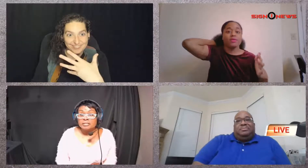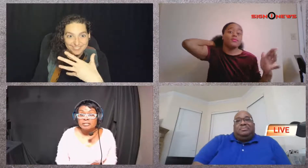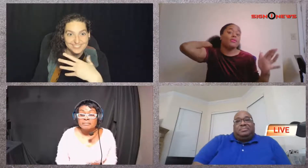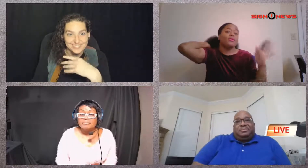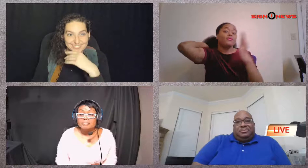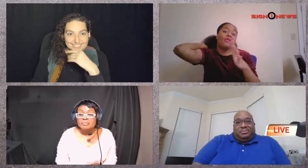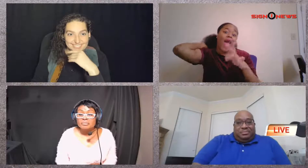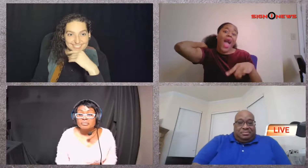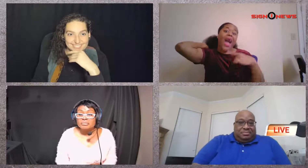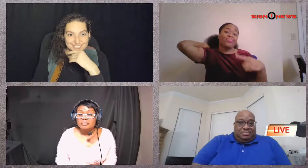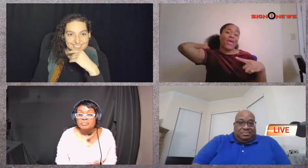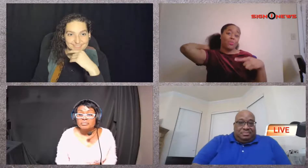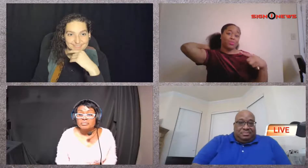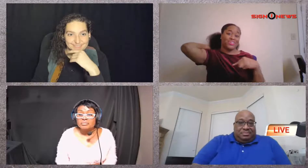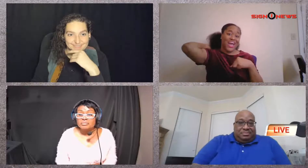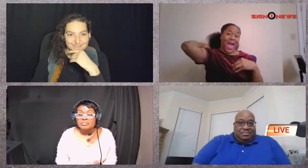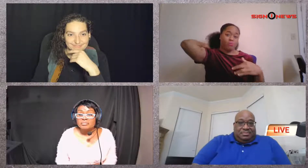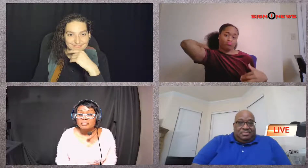talk.